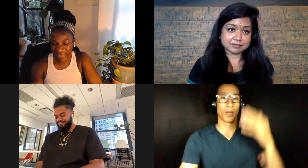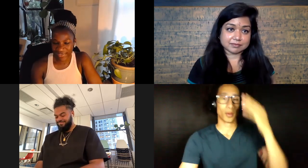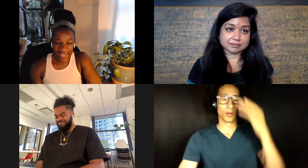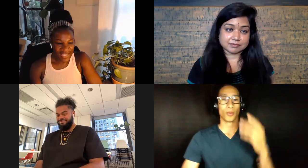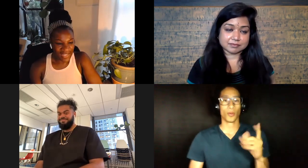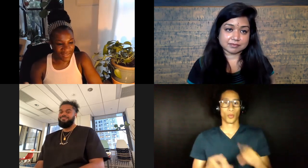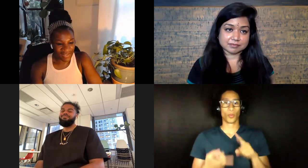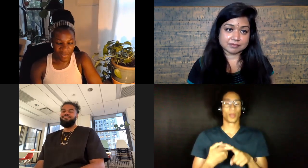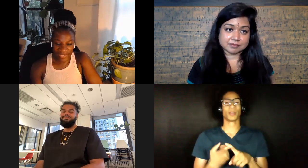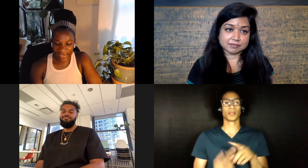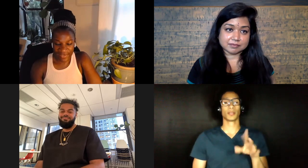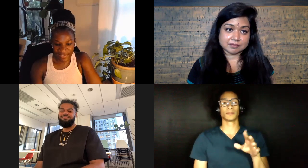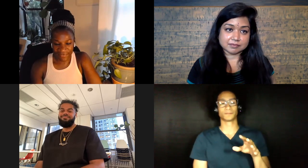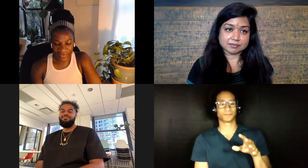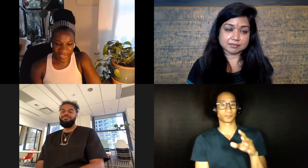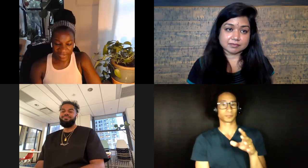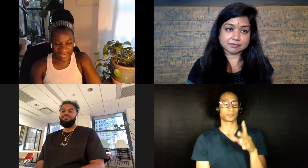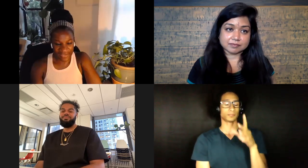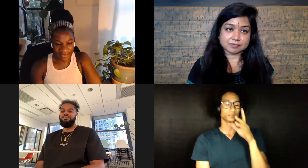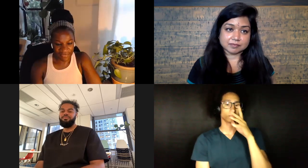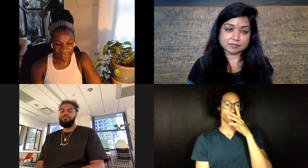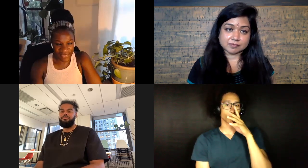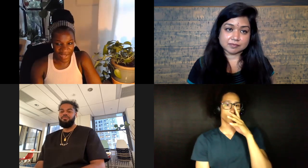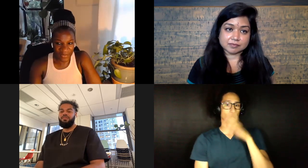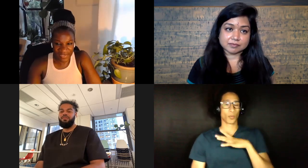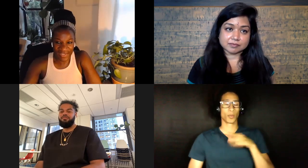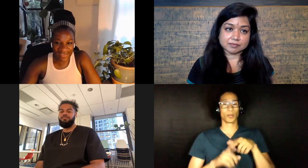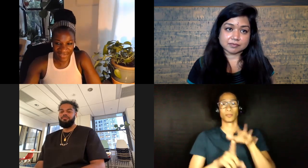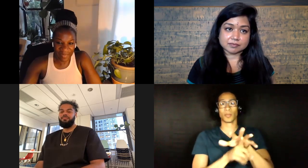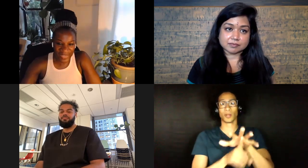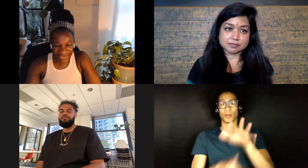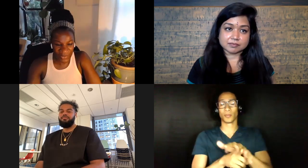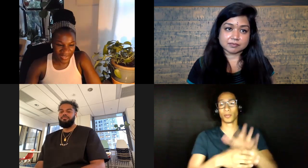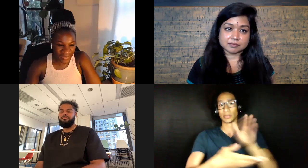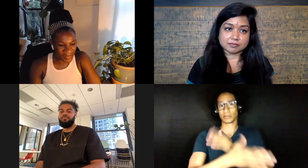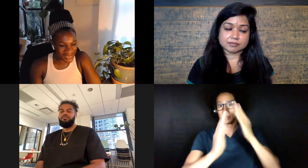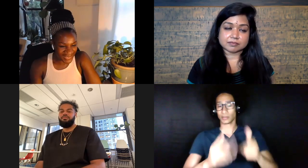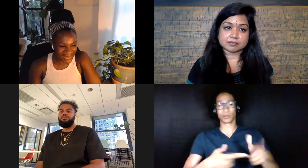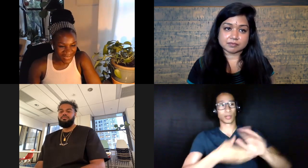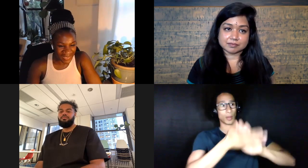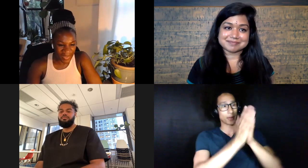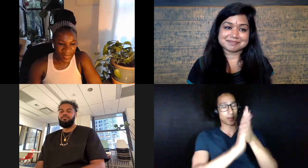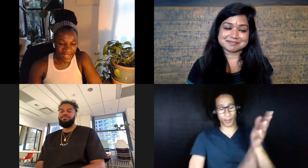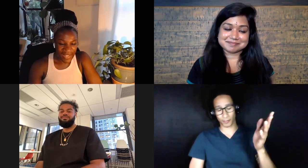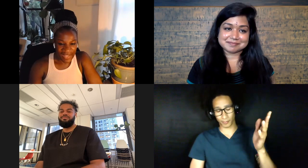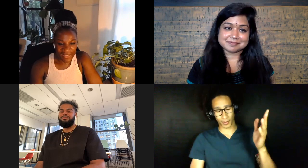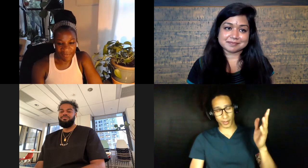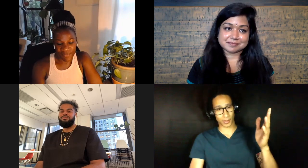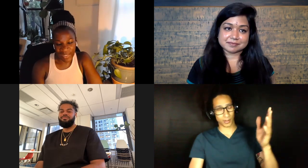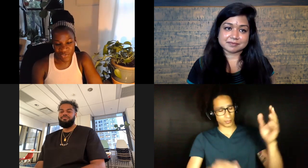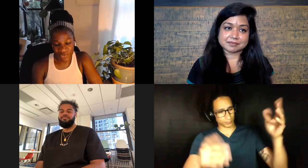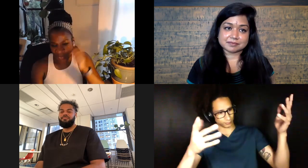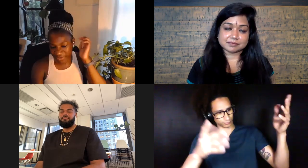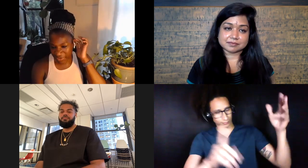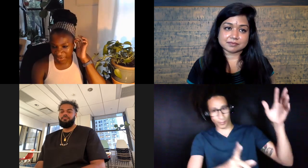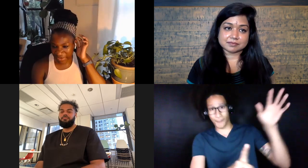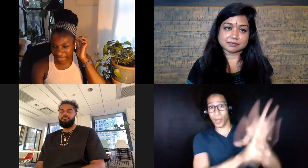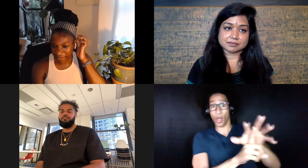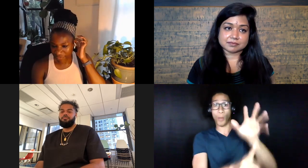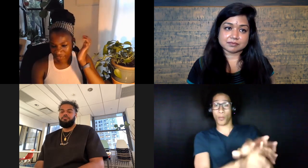women who are important from the 70s through to Cardi B and Megan Thee Stallion, and just how that you see